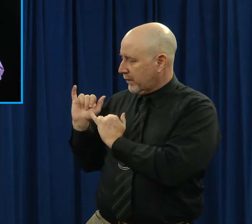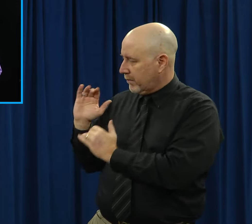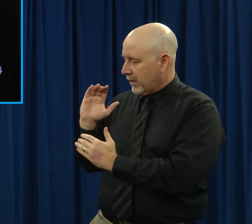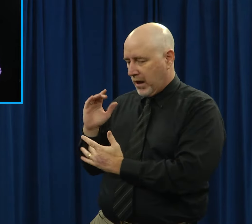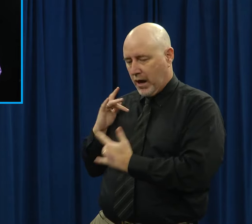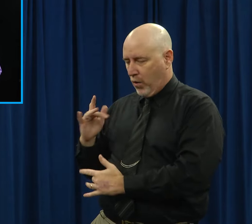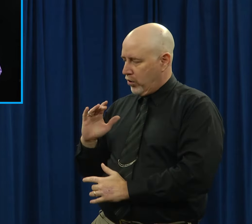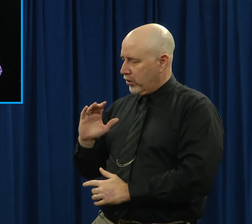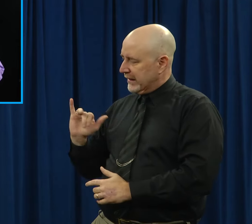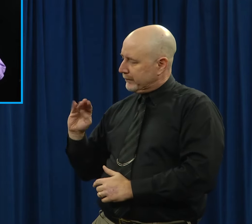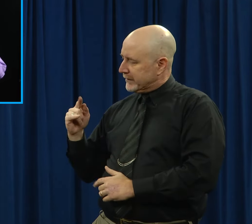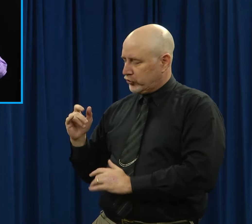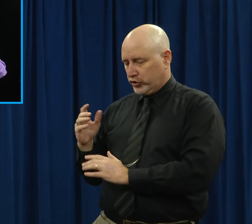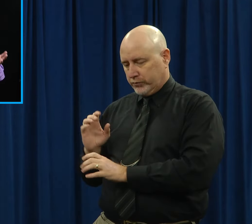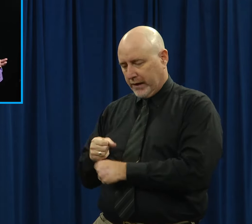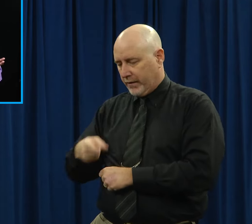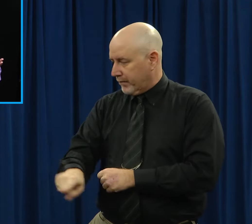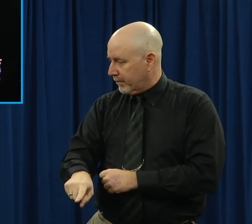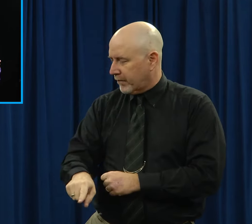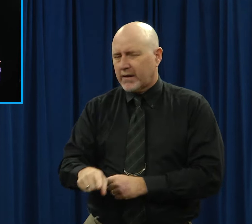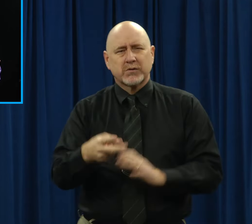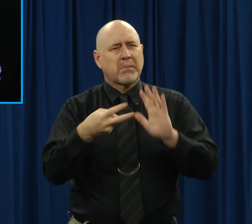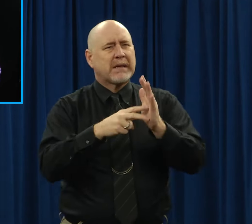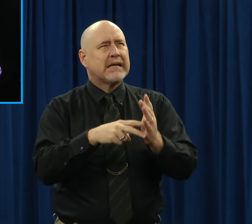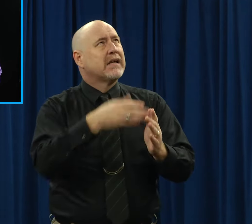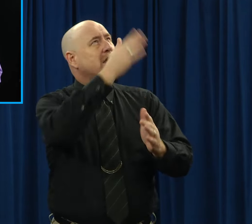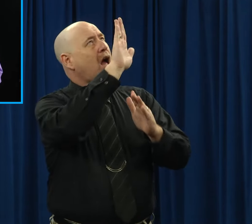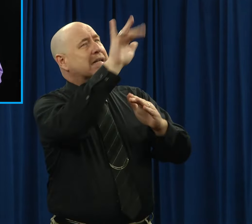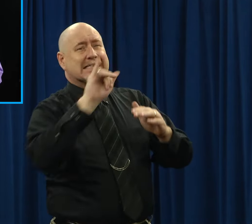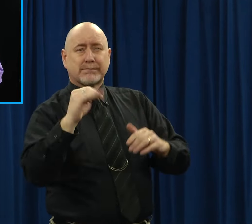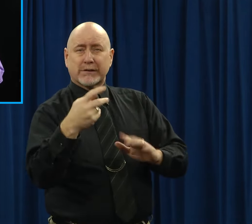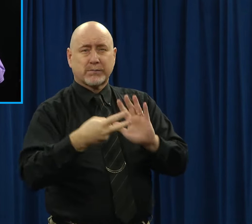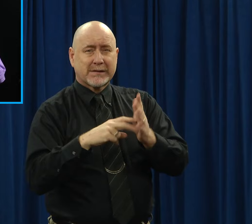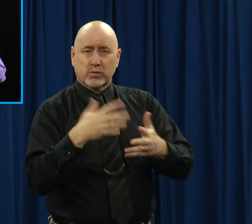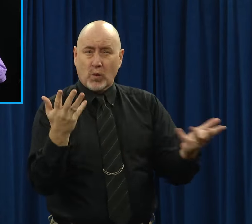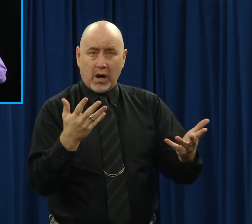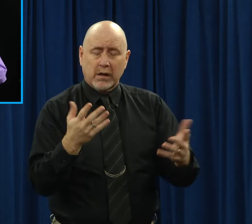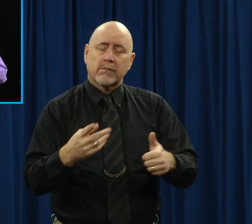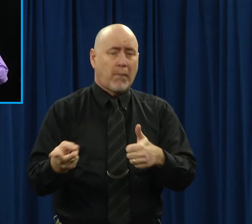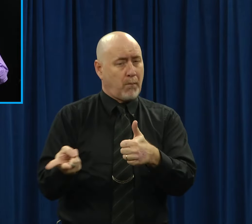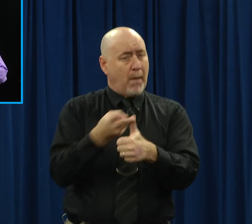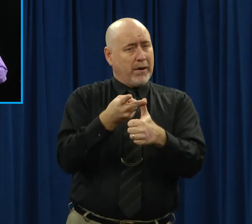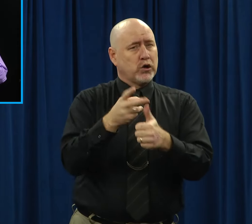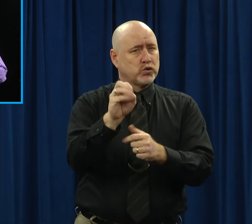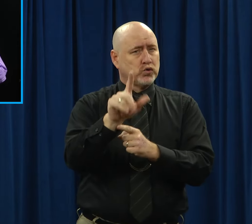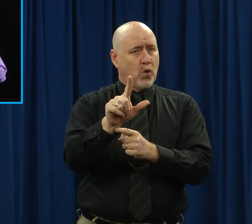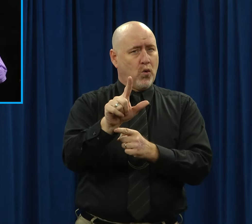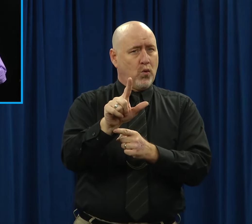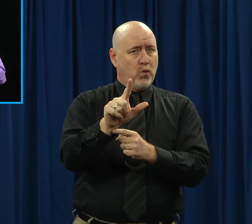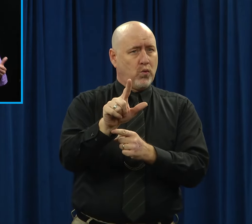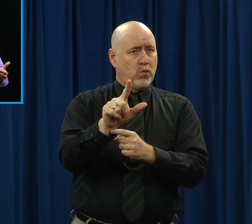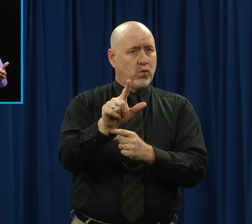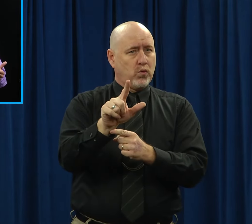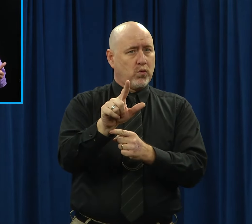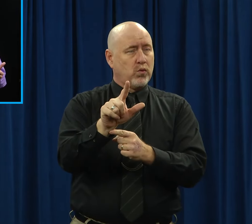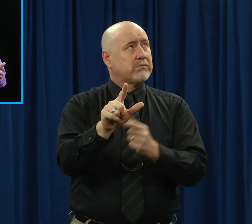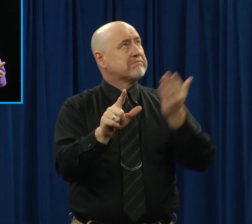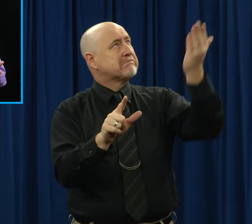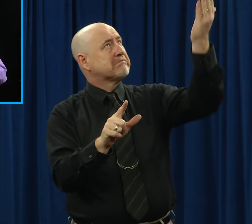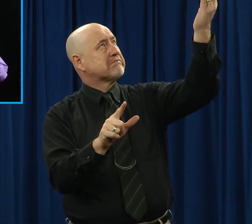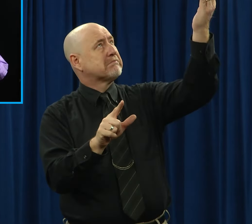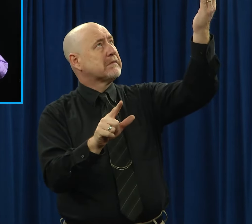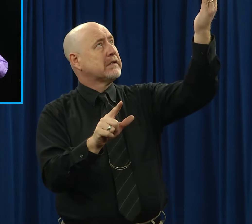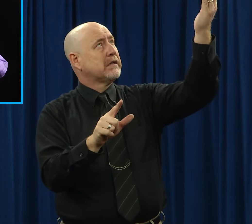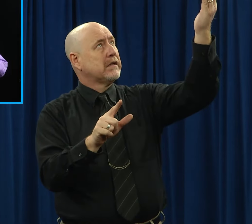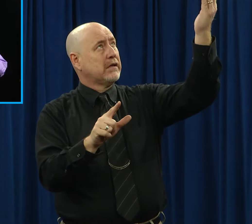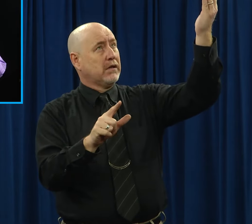our likeness. Now, what does that mean to be made in the image of God? Primarily, that has reference to the soul of man.